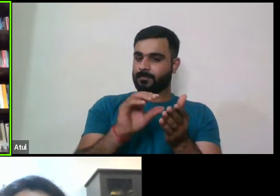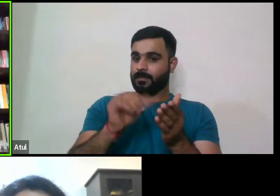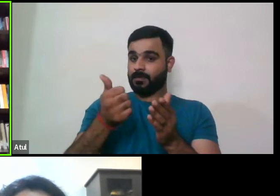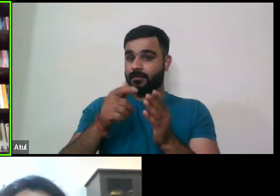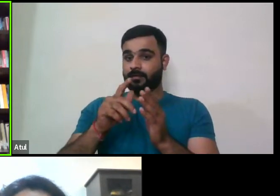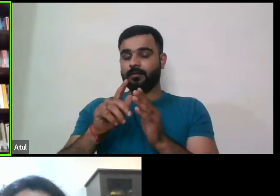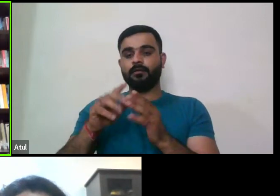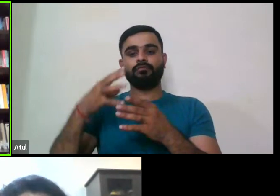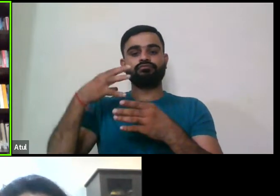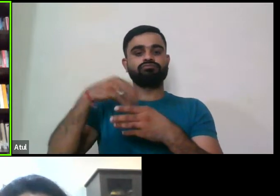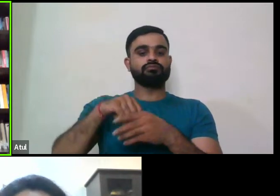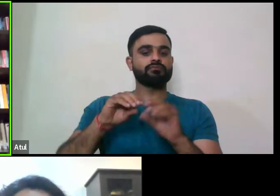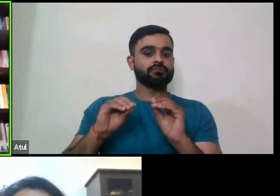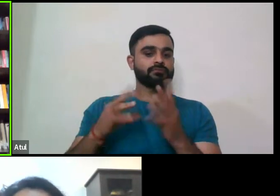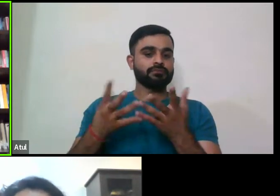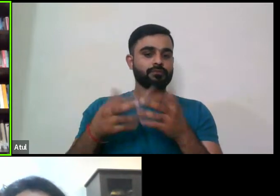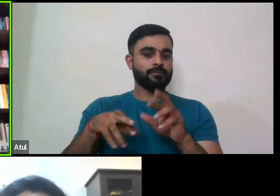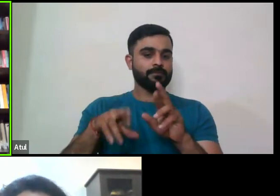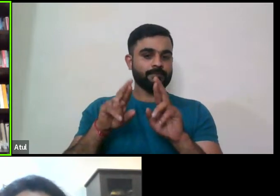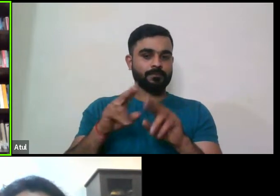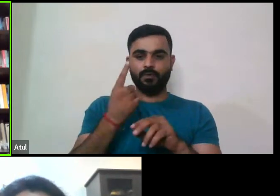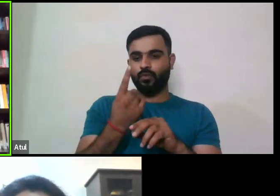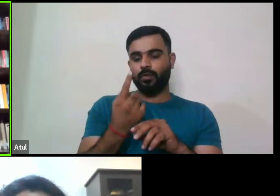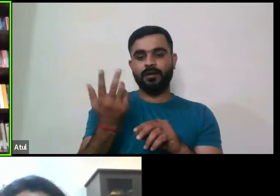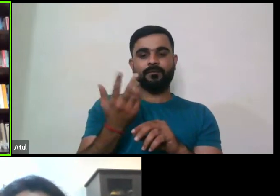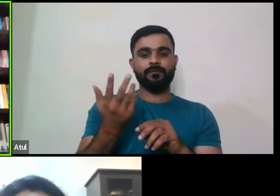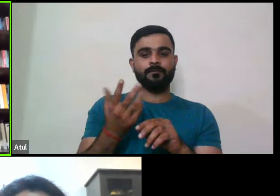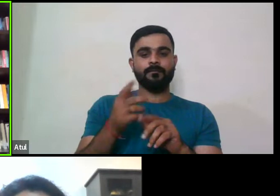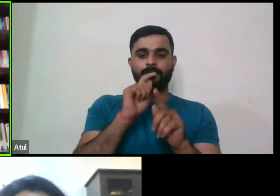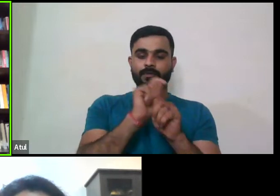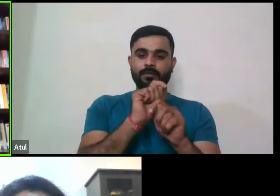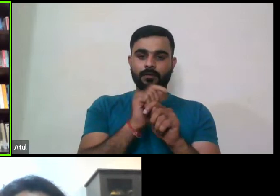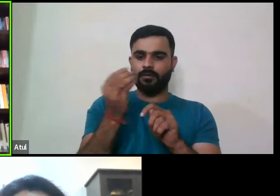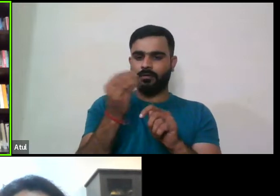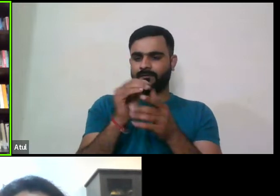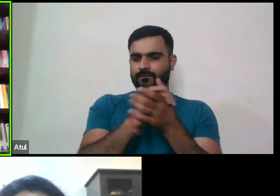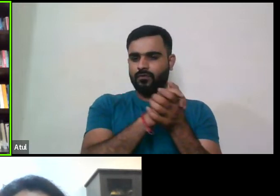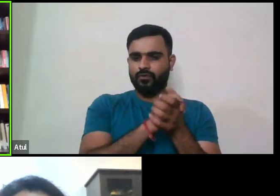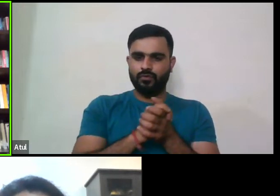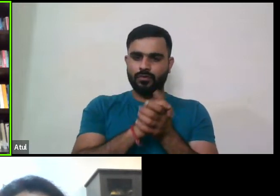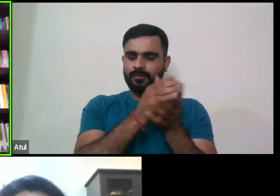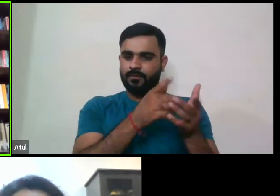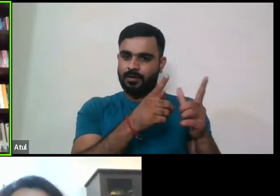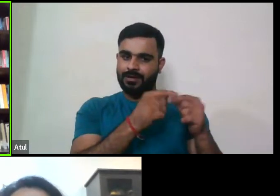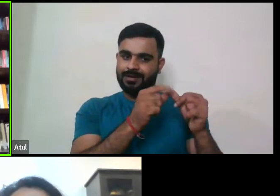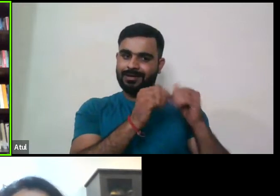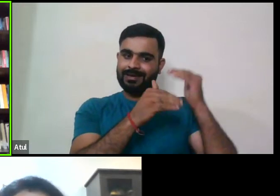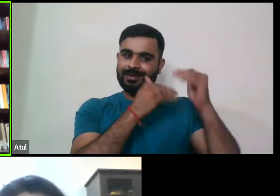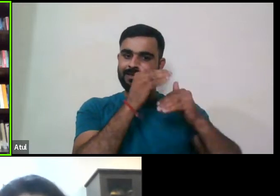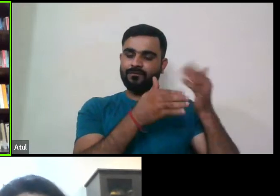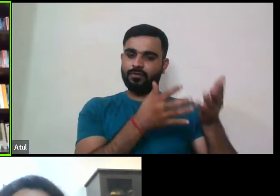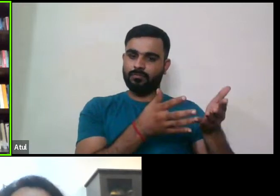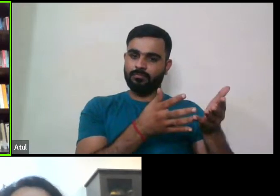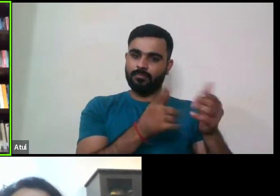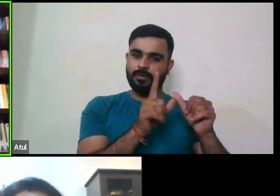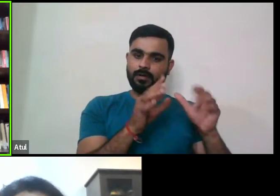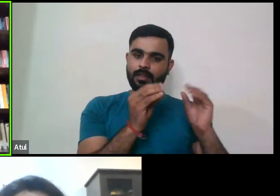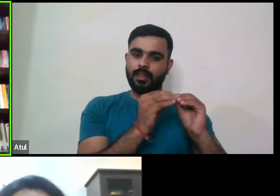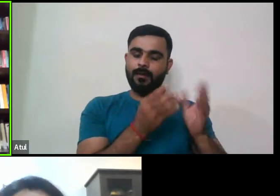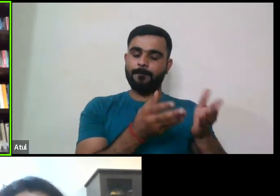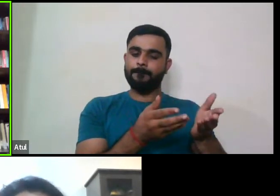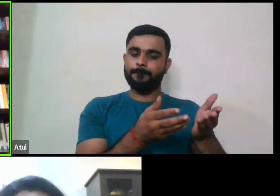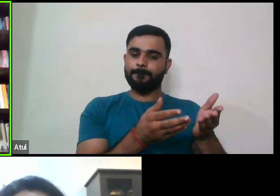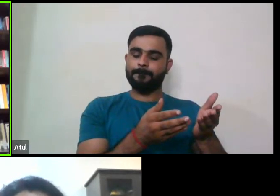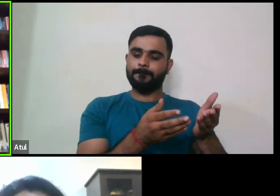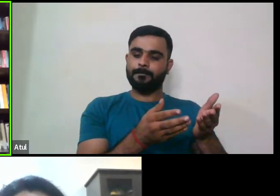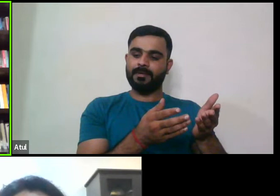I'm hoping to begin. One is I'm working with a few colleagues over at the Data Development Lab, and